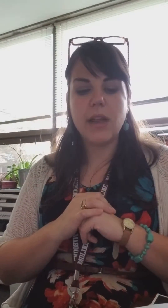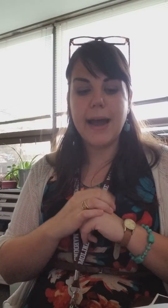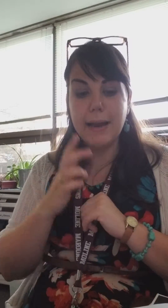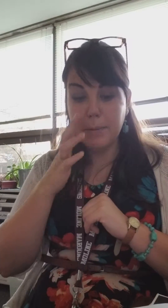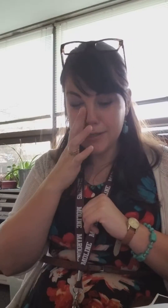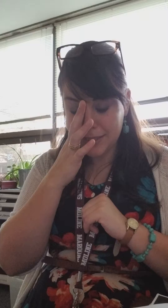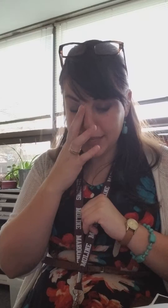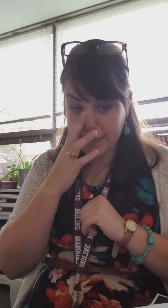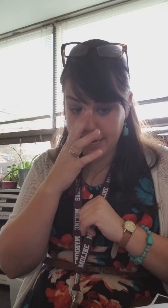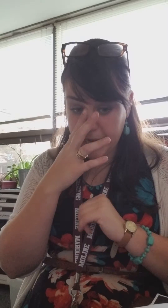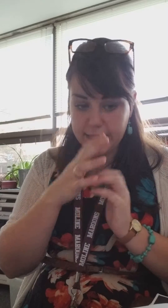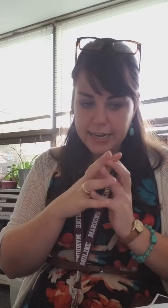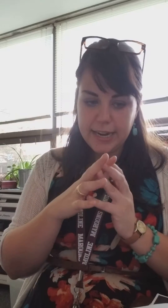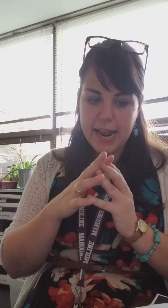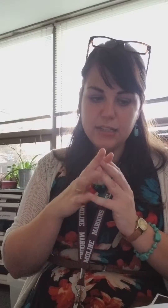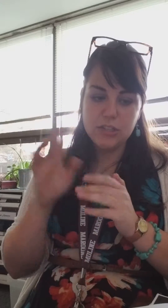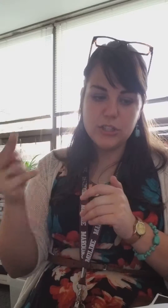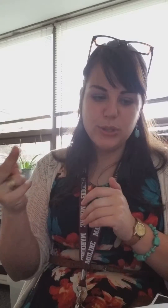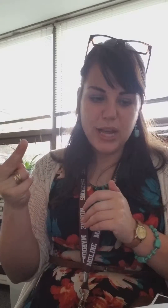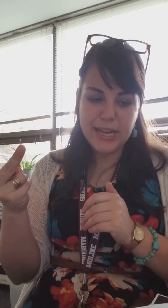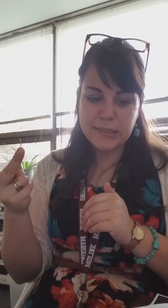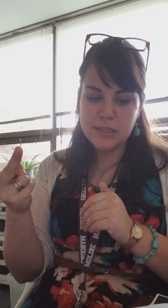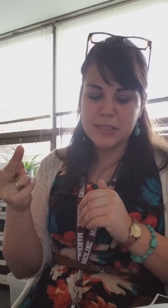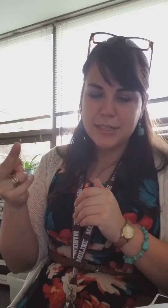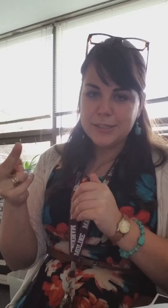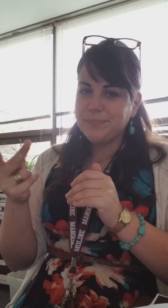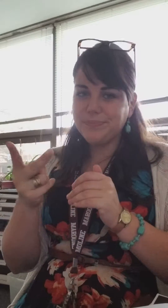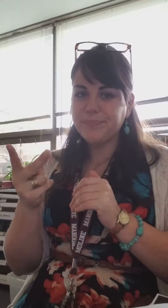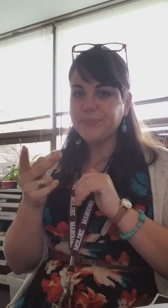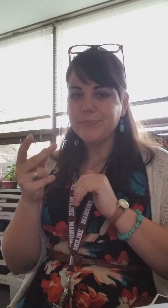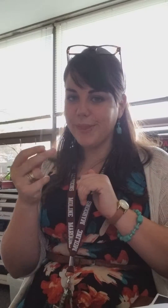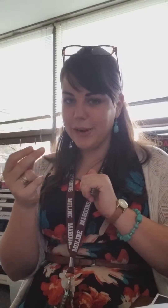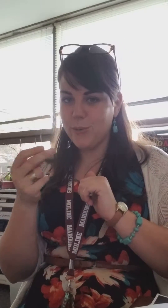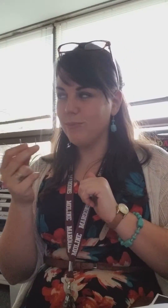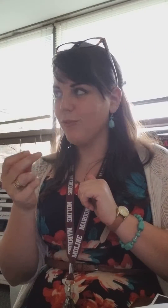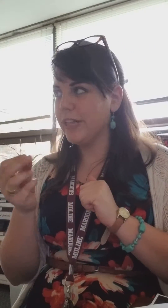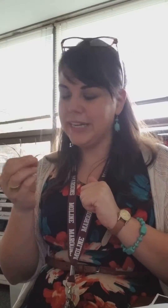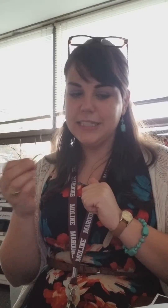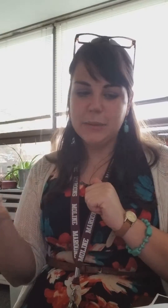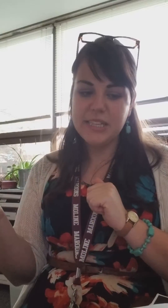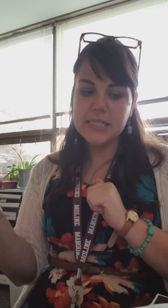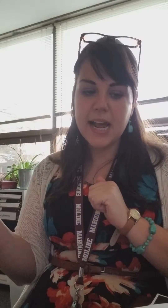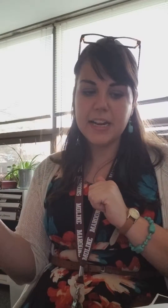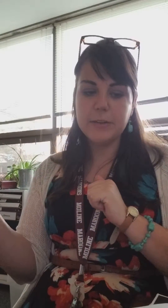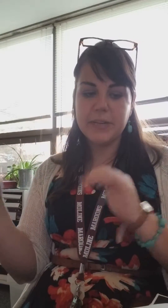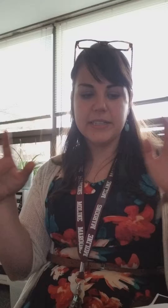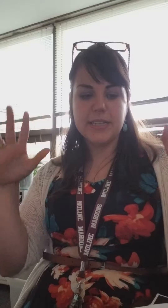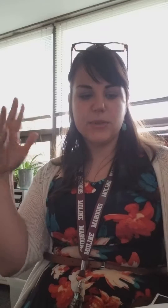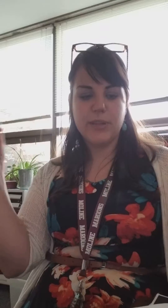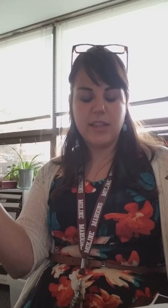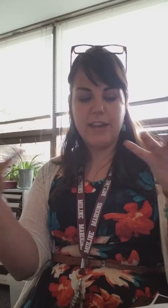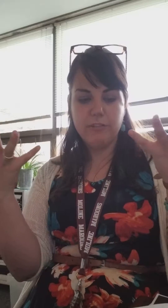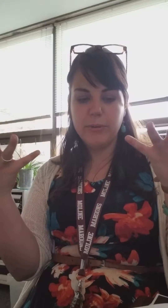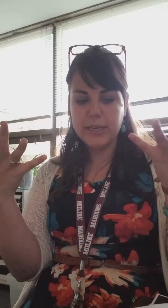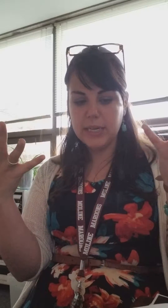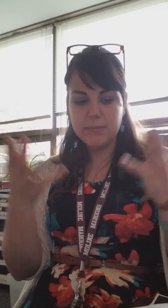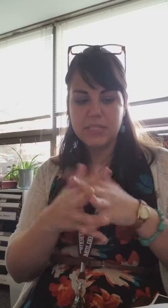I personally think the next 2 lines, they don't really need to be signed because that's when everyone comes